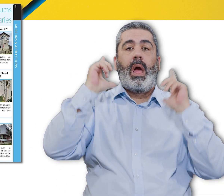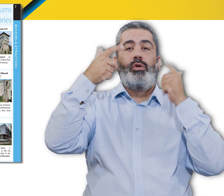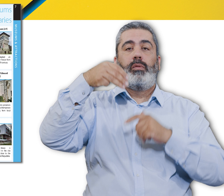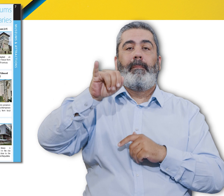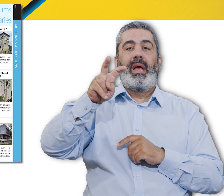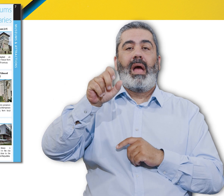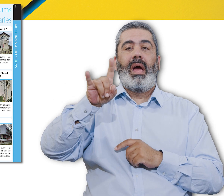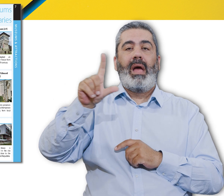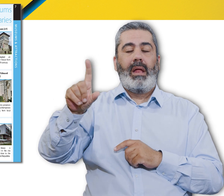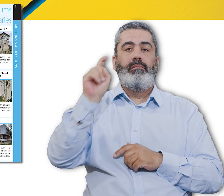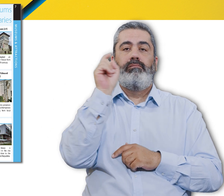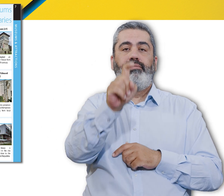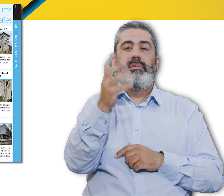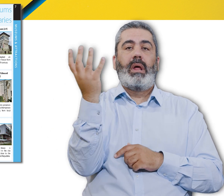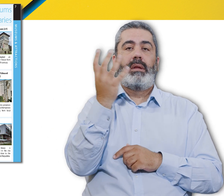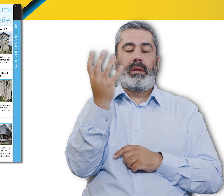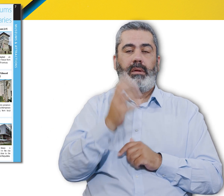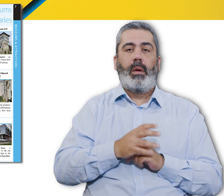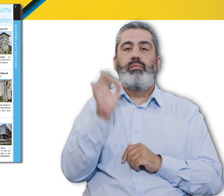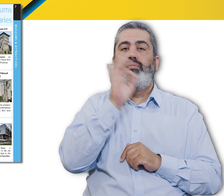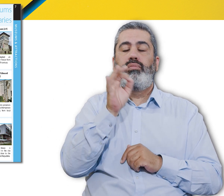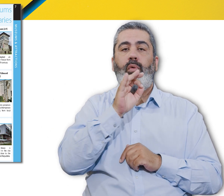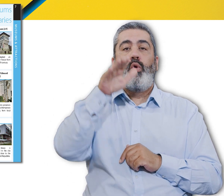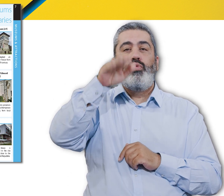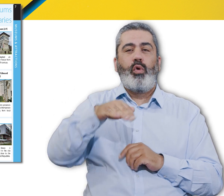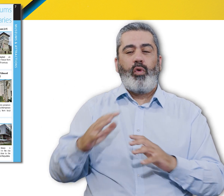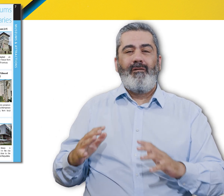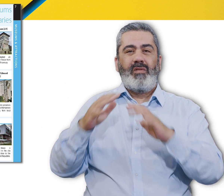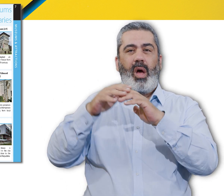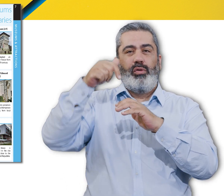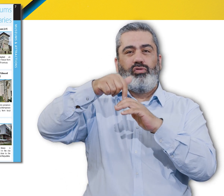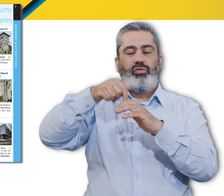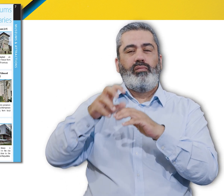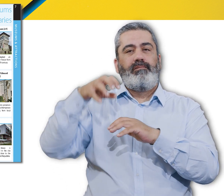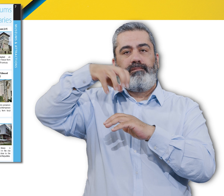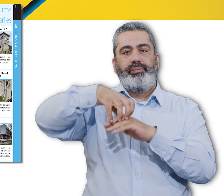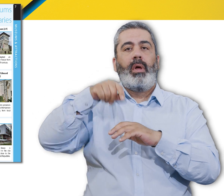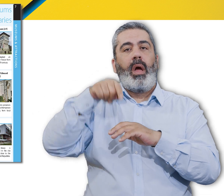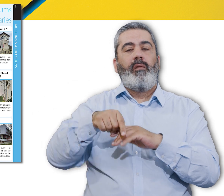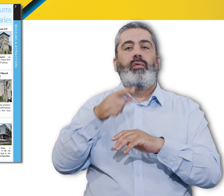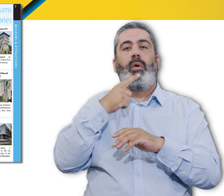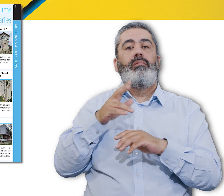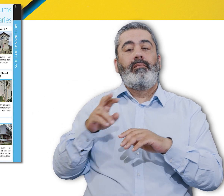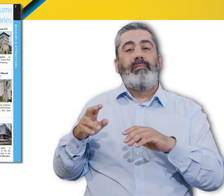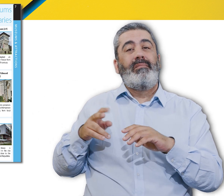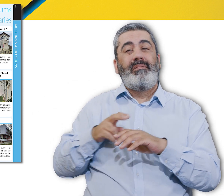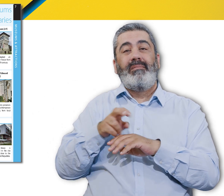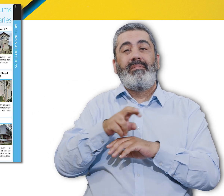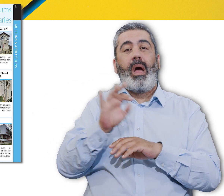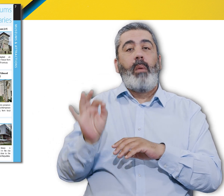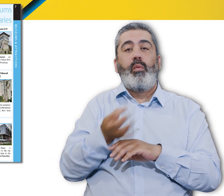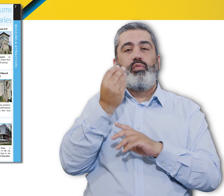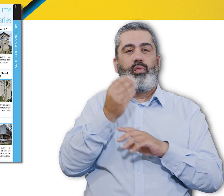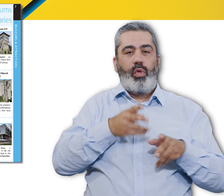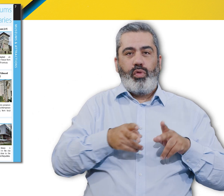Church. 15 on the map number 44, situated on the southern rocky slope of the castle and reachable from the pedestrian route which